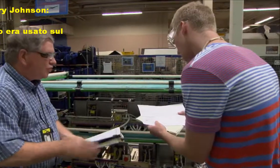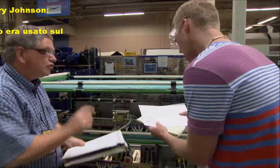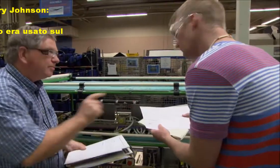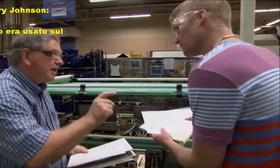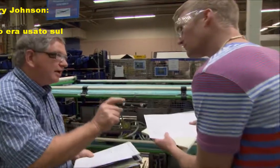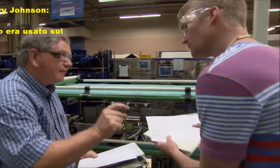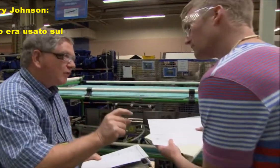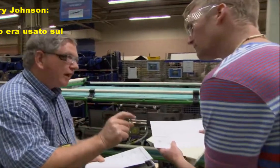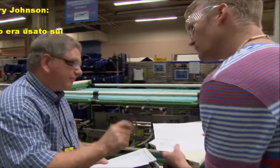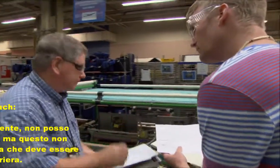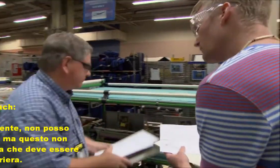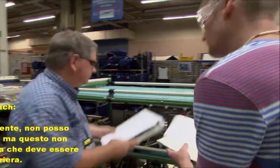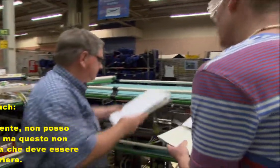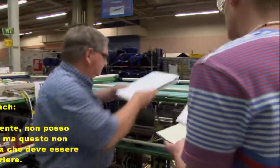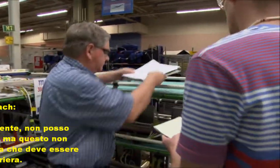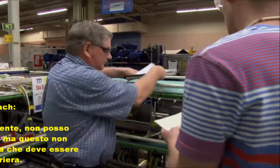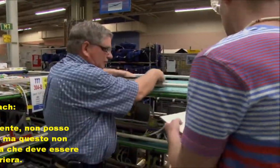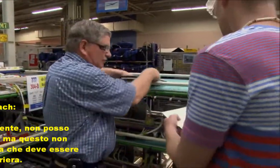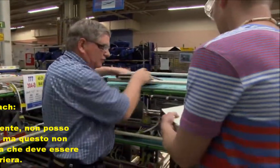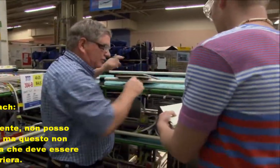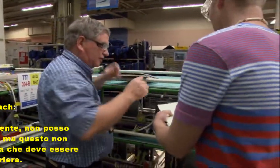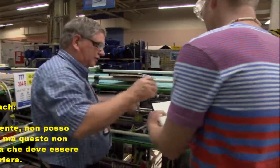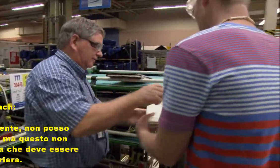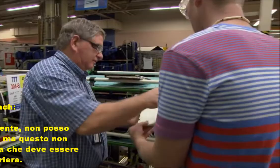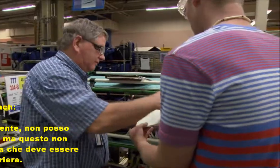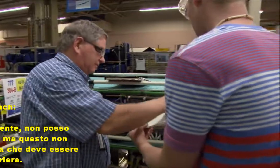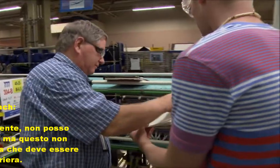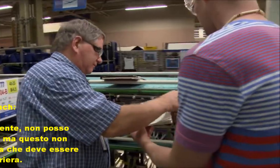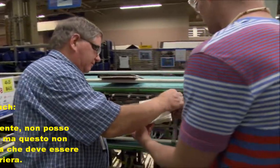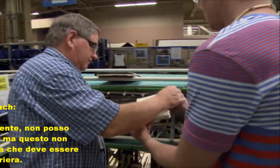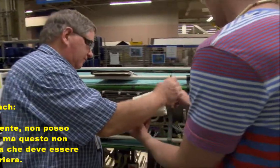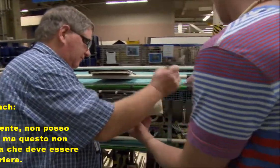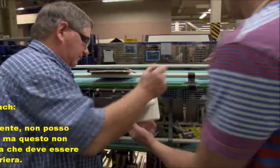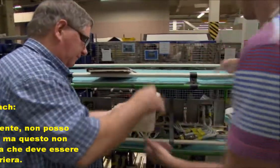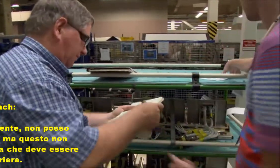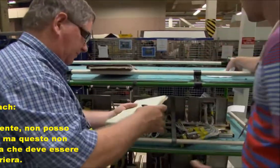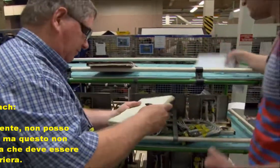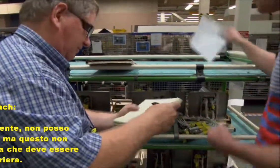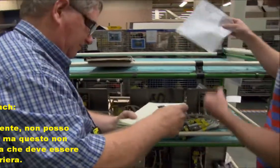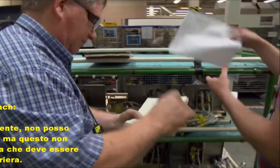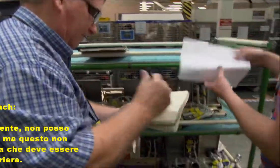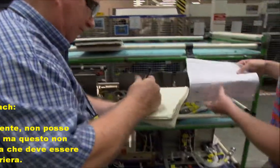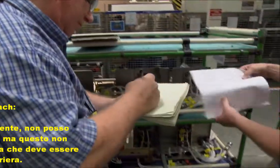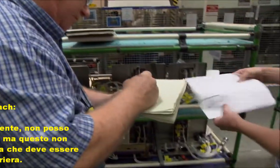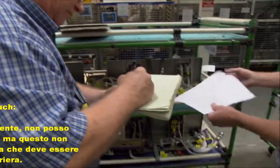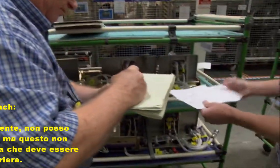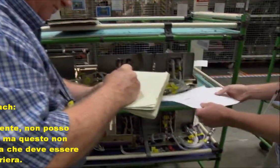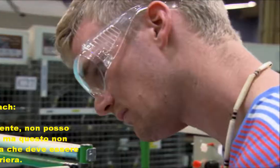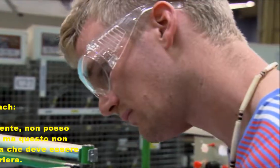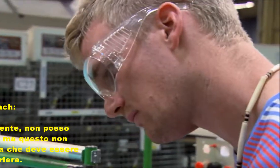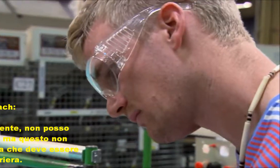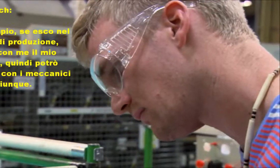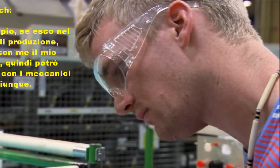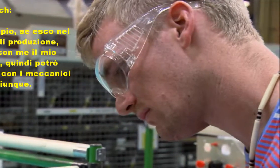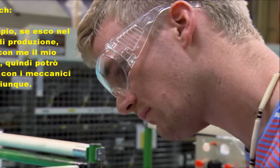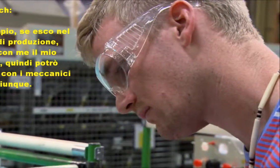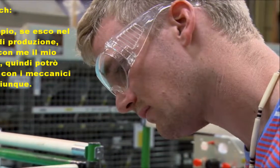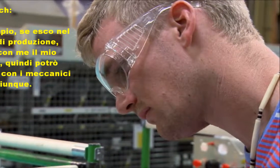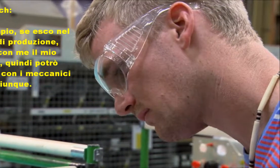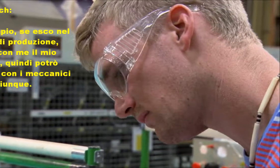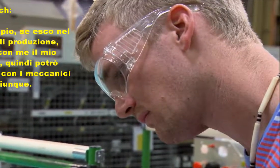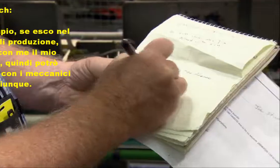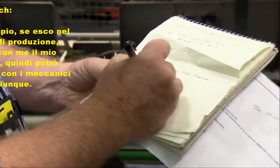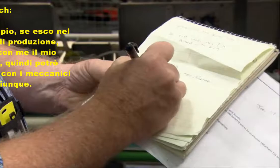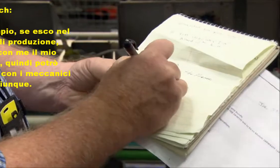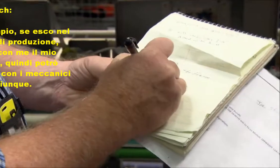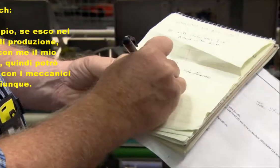This used to be on the frame. Obviously I can't hear, but that doesn't mean it has to be a barrier. For example, if I'm